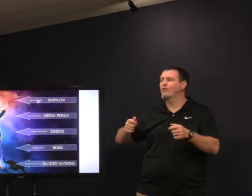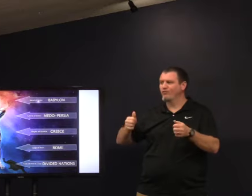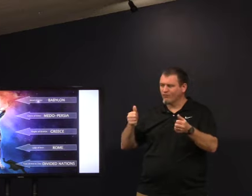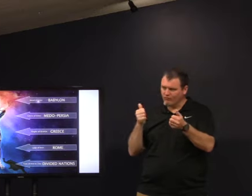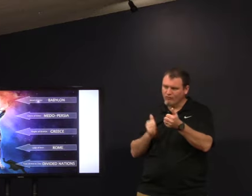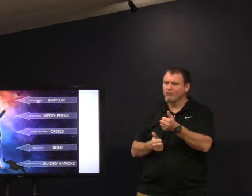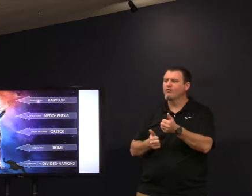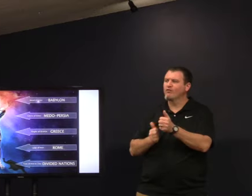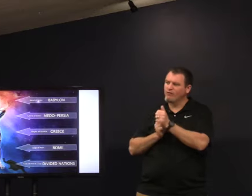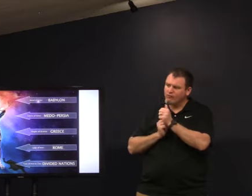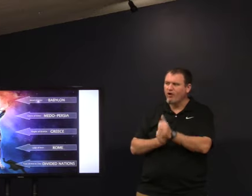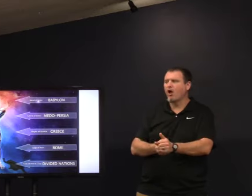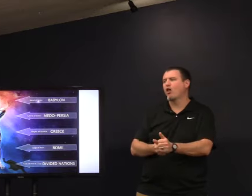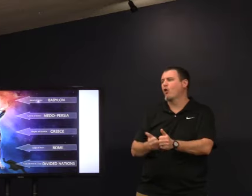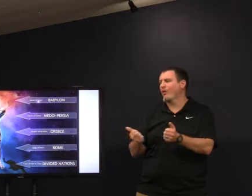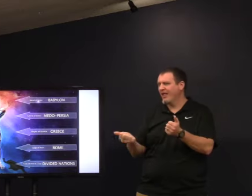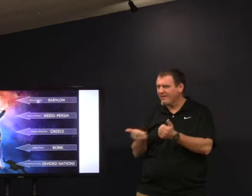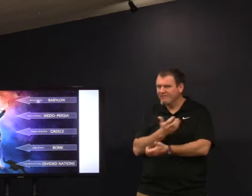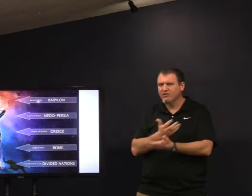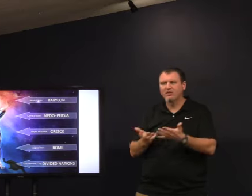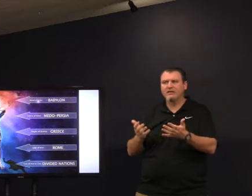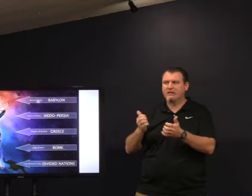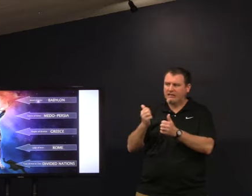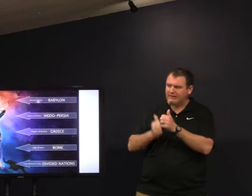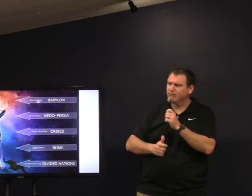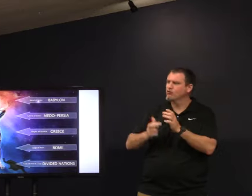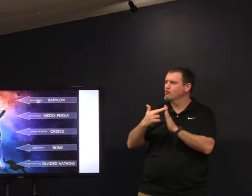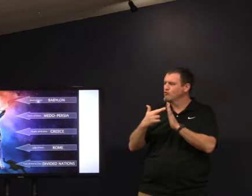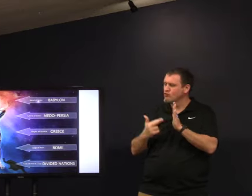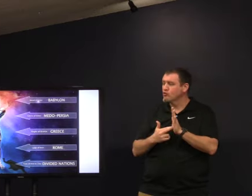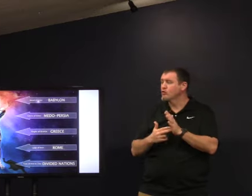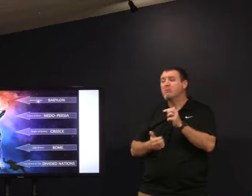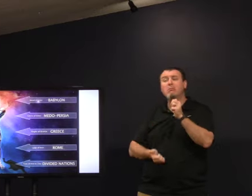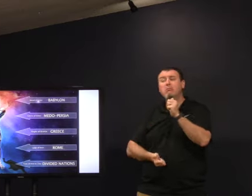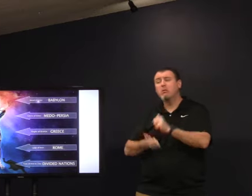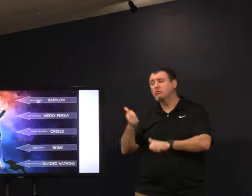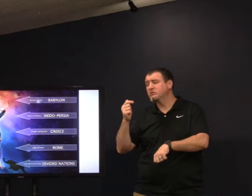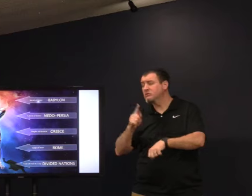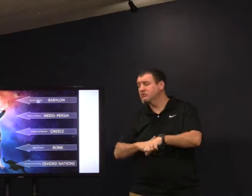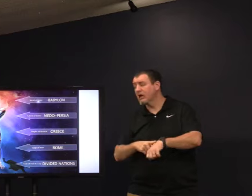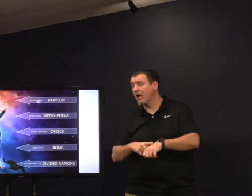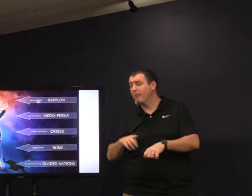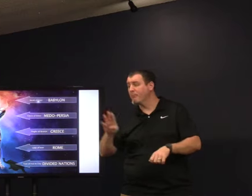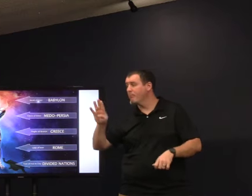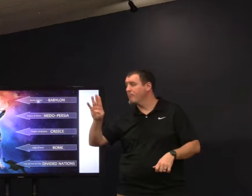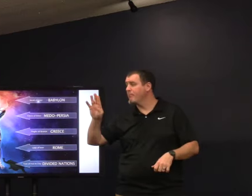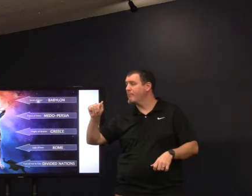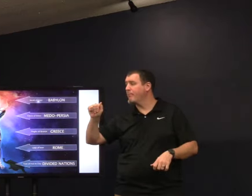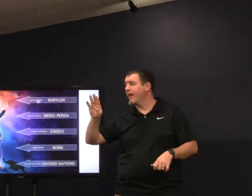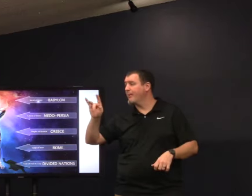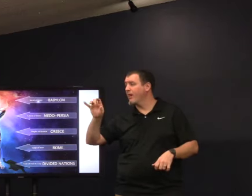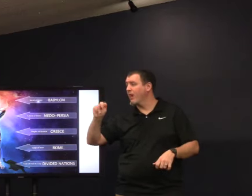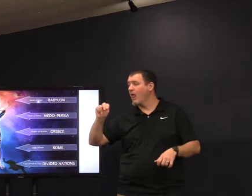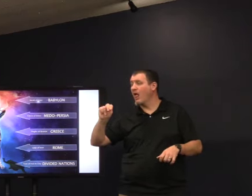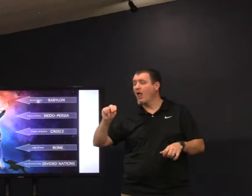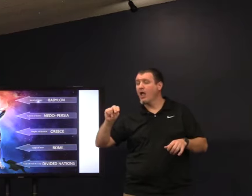Communism is, you have to follow everything on the rules. And most of the time,